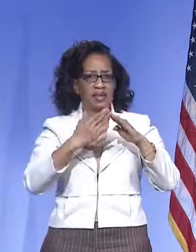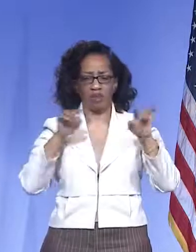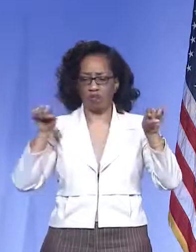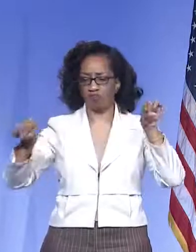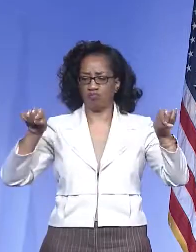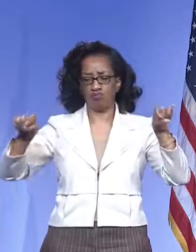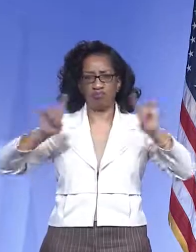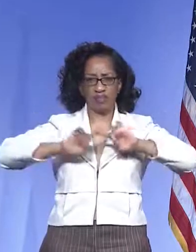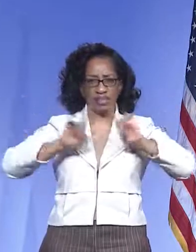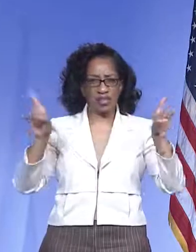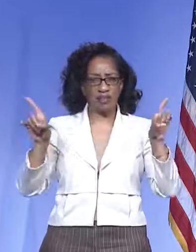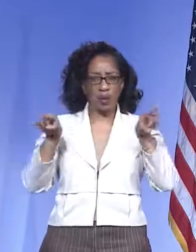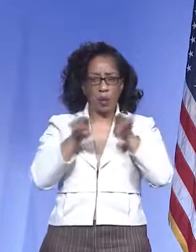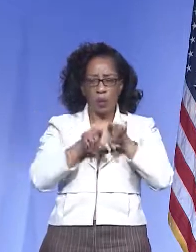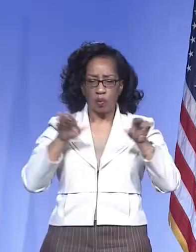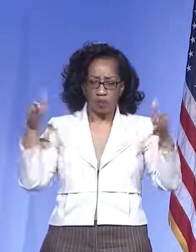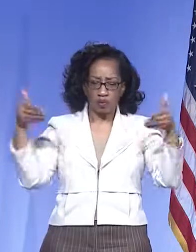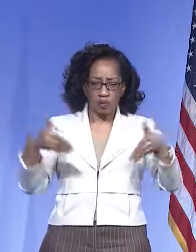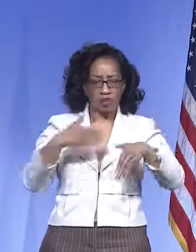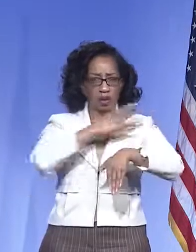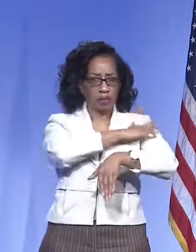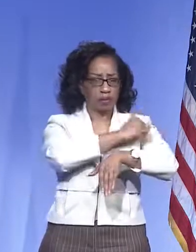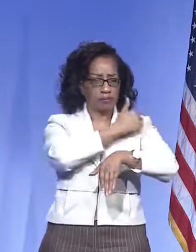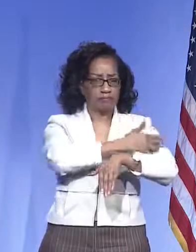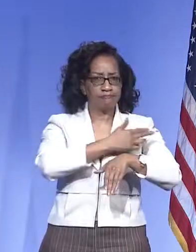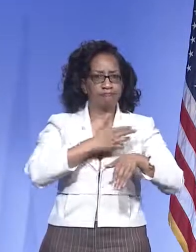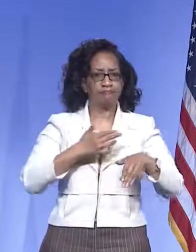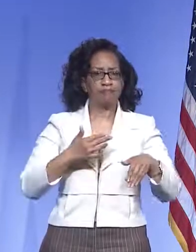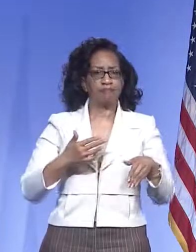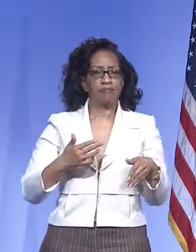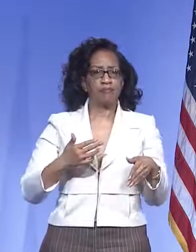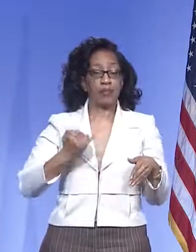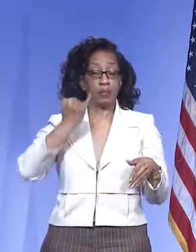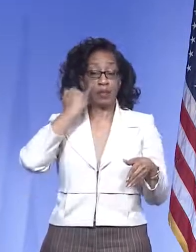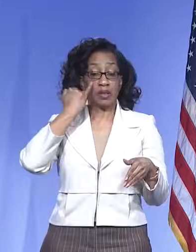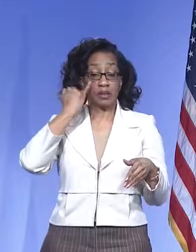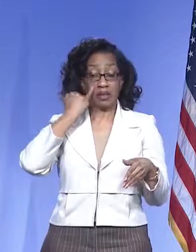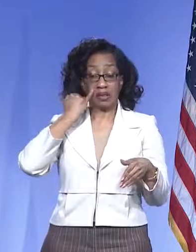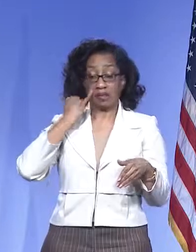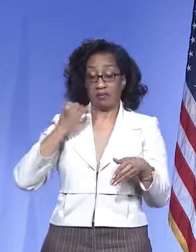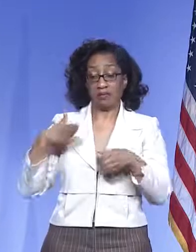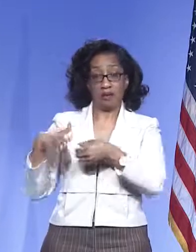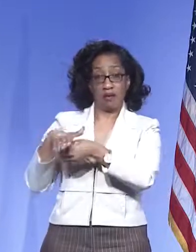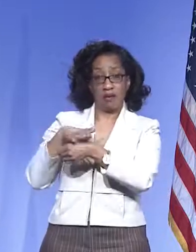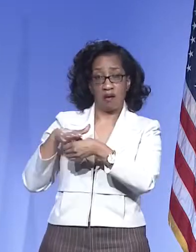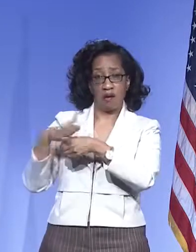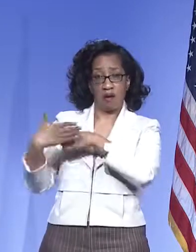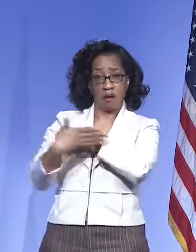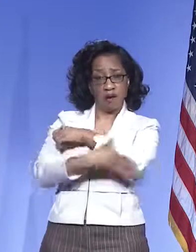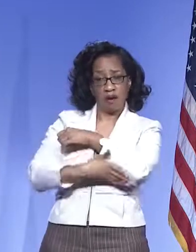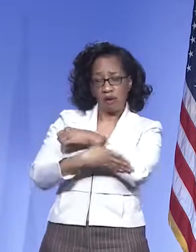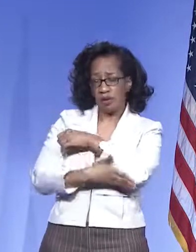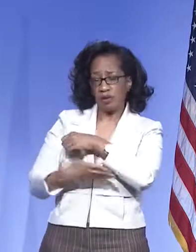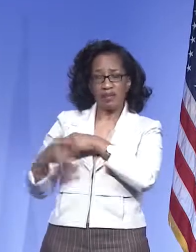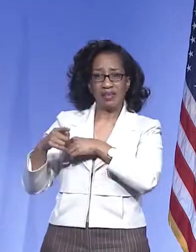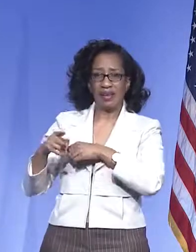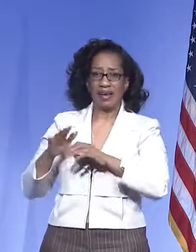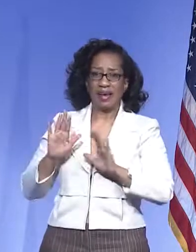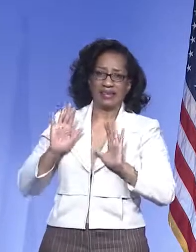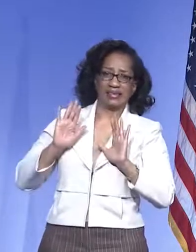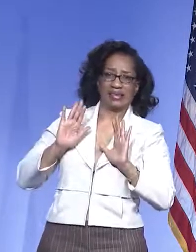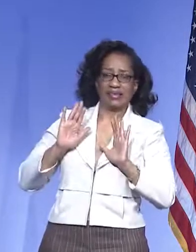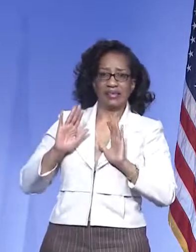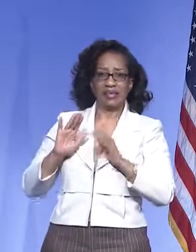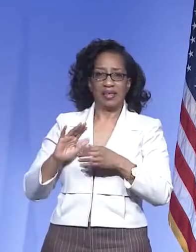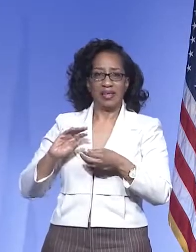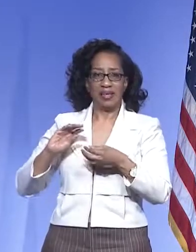on hospitalizations and that sort of thing. But if fewer people in our rural neighbors are getting the vaccine and we are